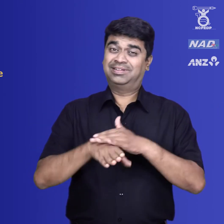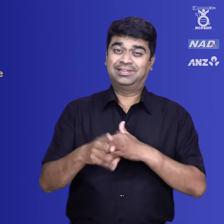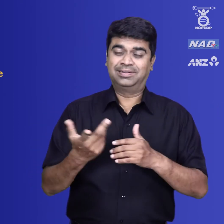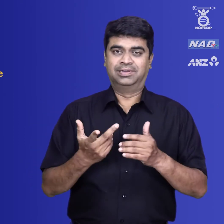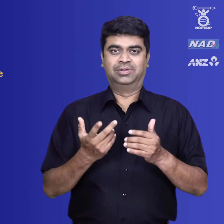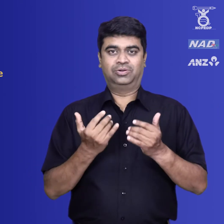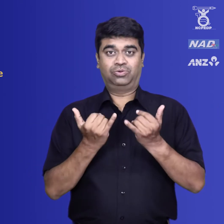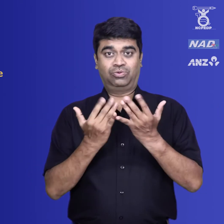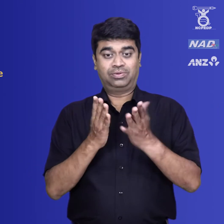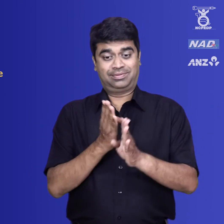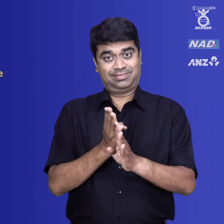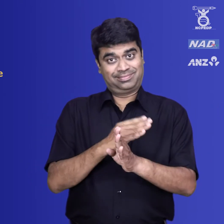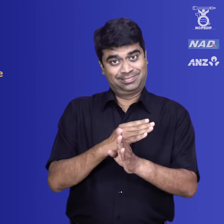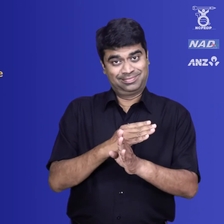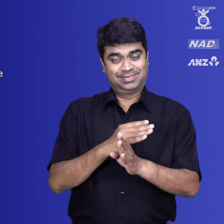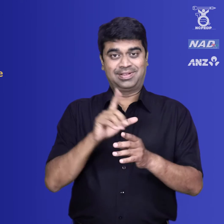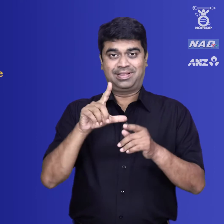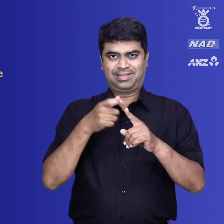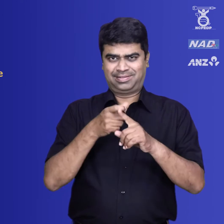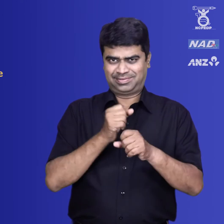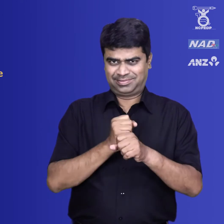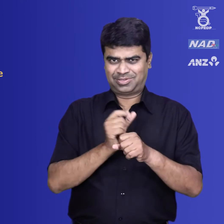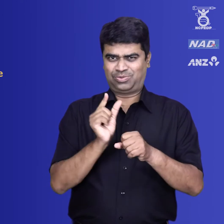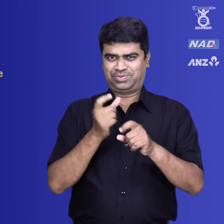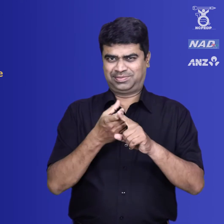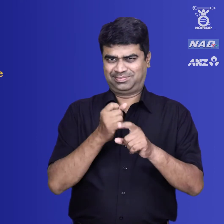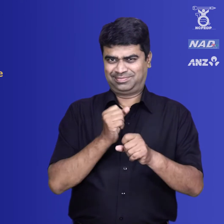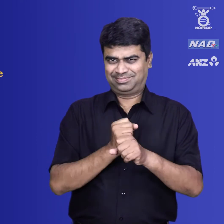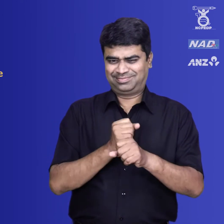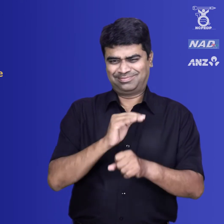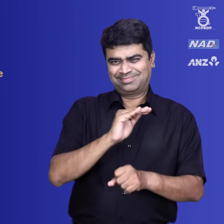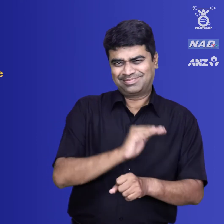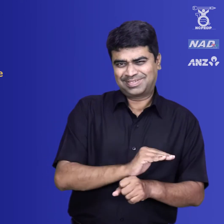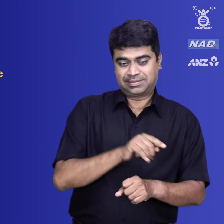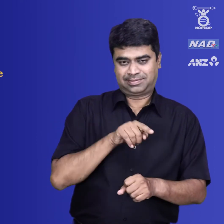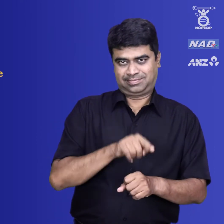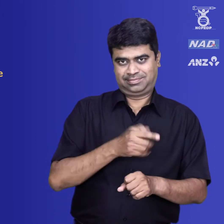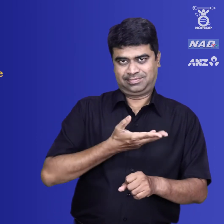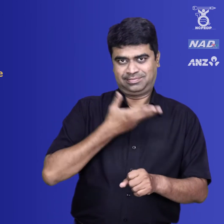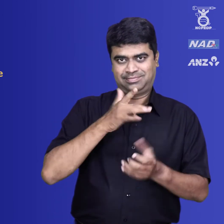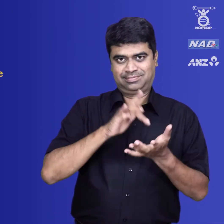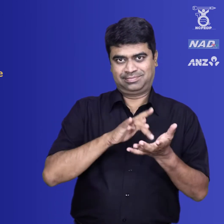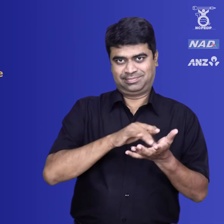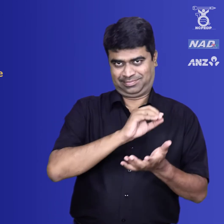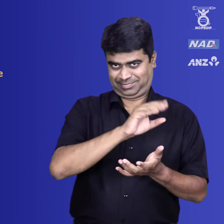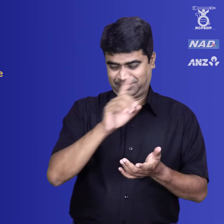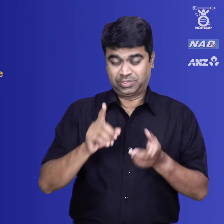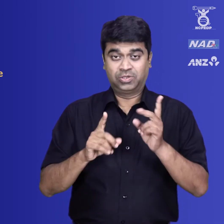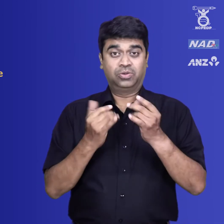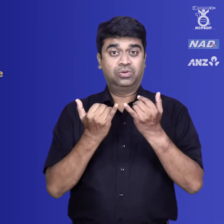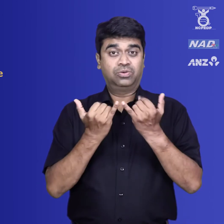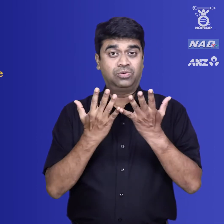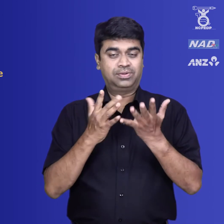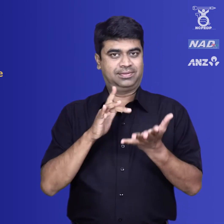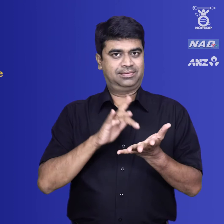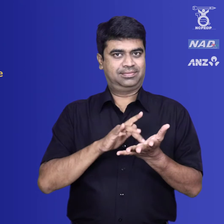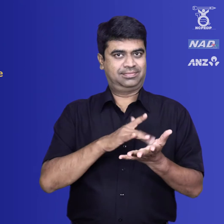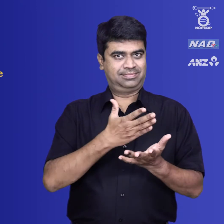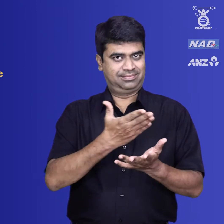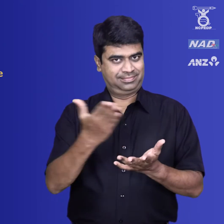Educate the public through the preschools, schools, primary health centers, village